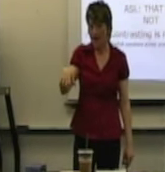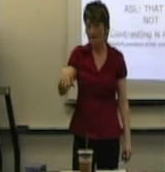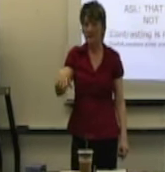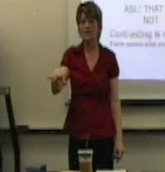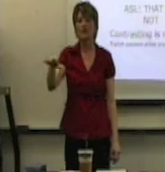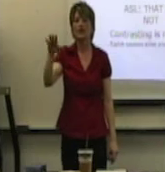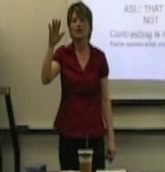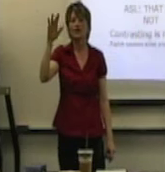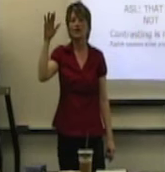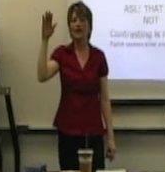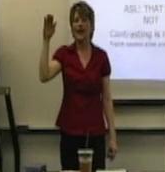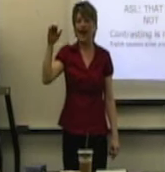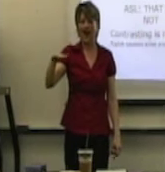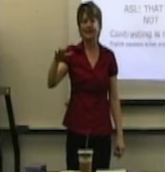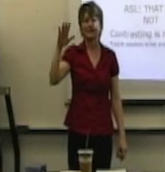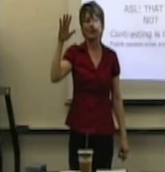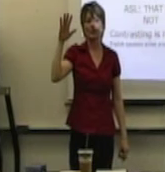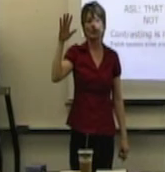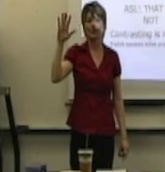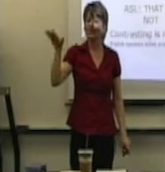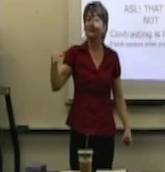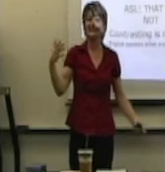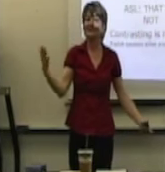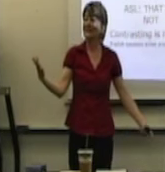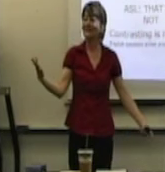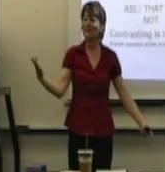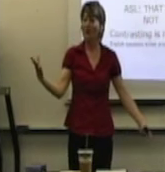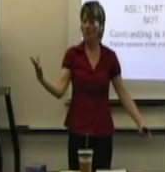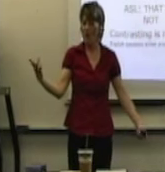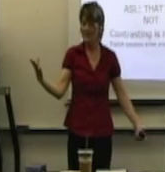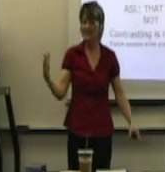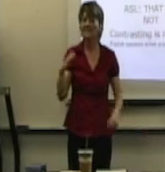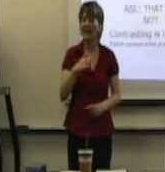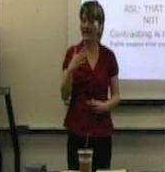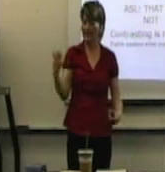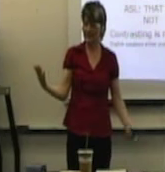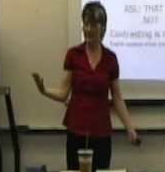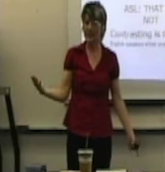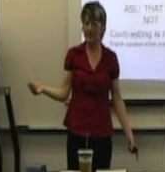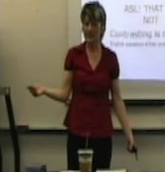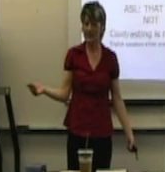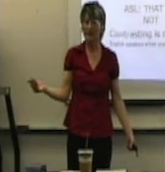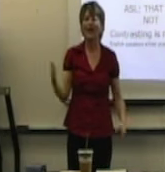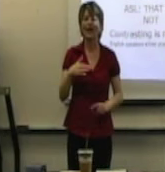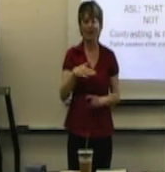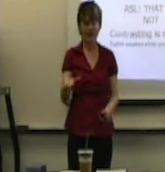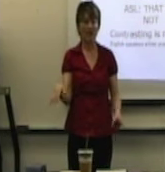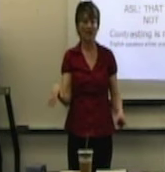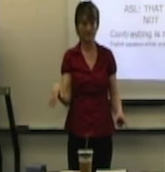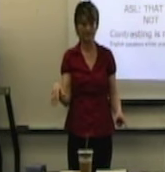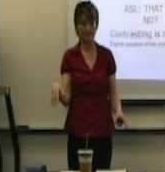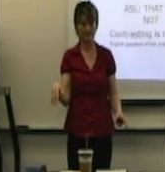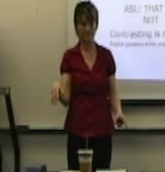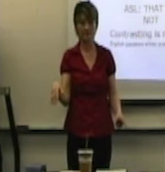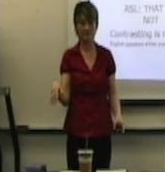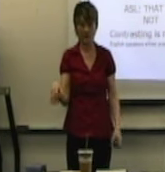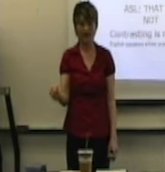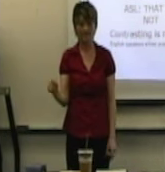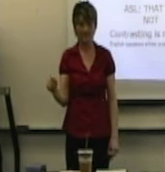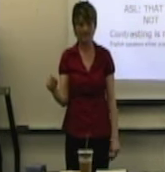content, and we only need to say something once and say it clearly, and we're done. Okay,